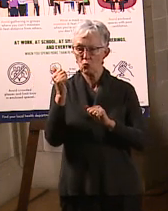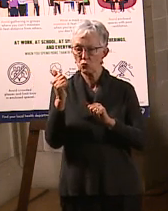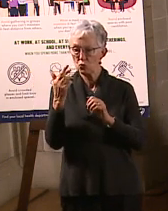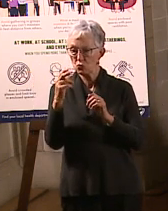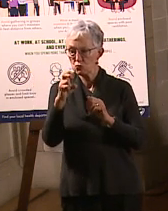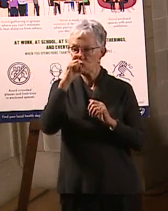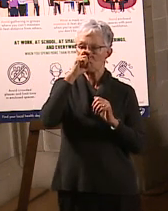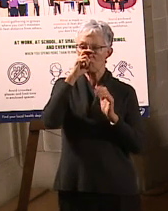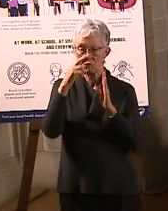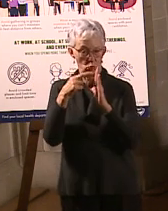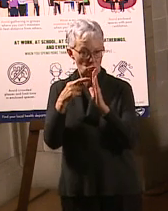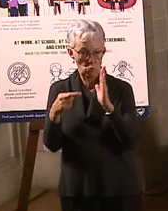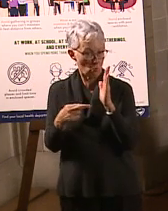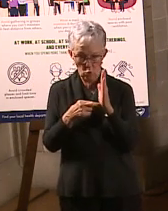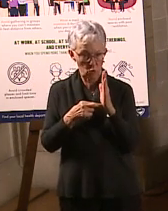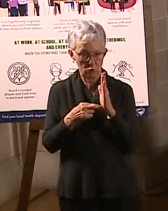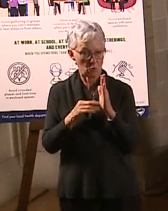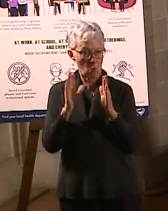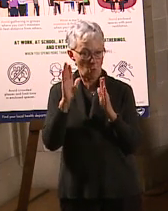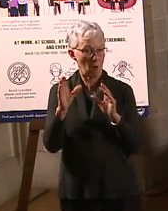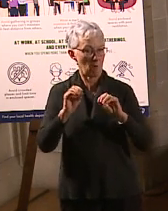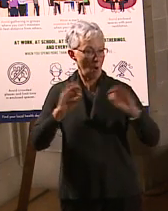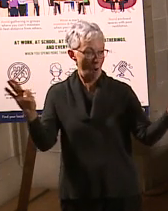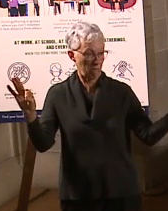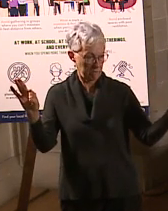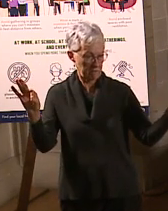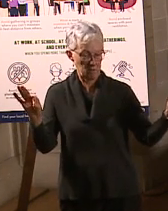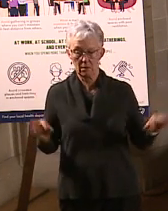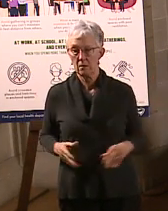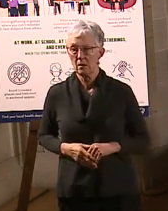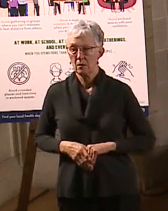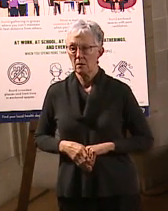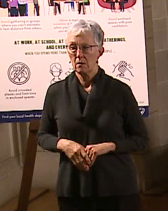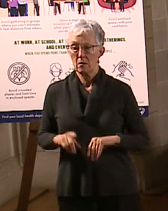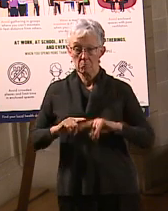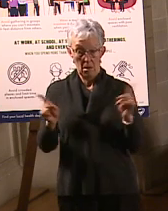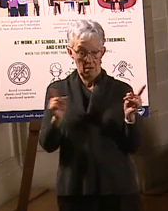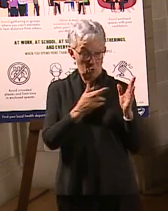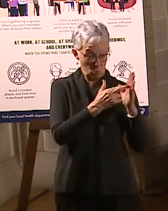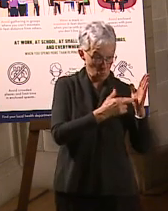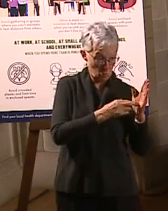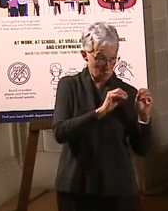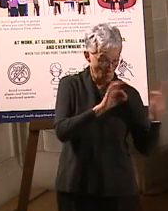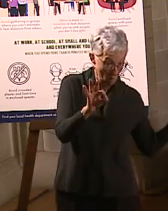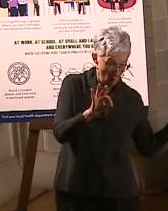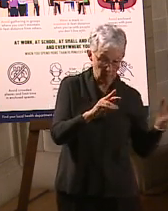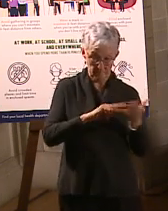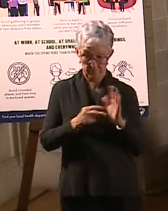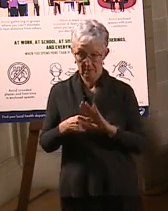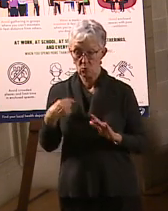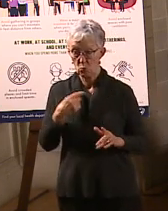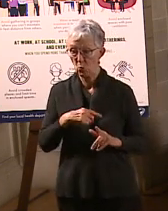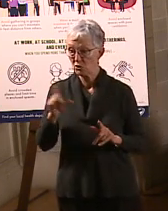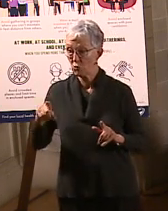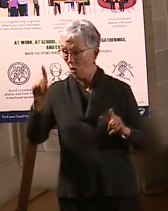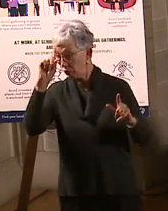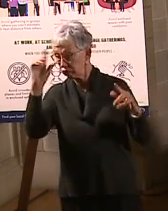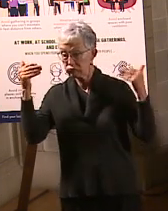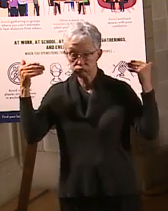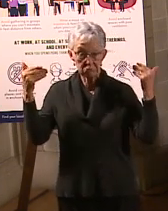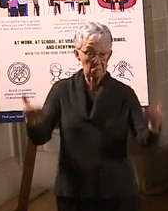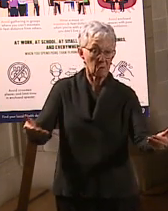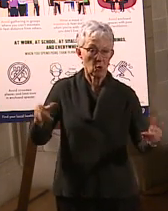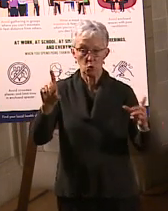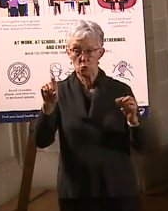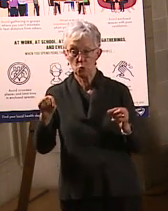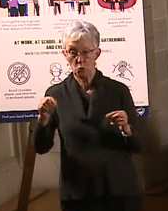be in place is the quarantining. But folks, that does not mean this is a time to let down our guard. We need to continue to do all the things we've been doing